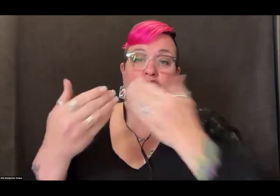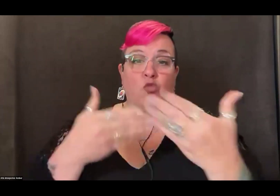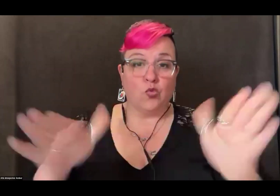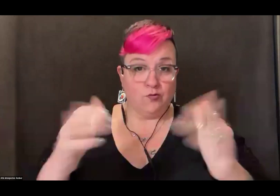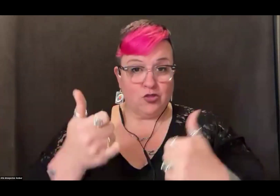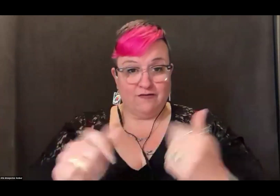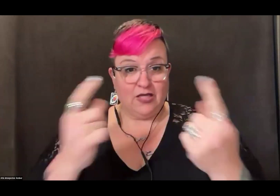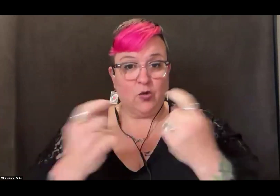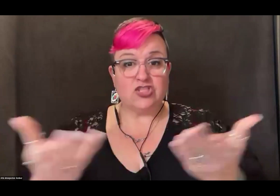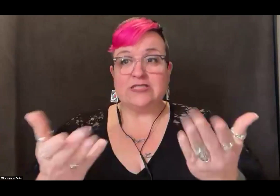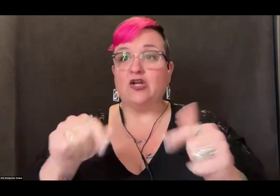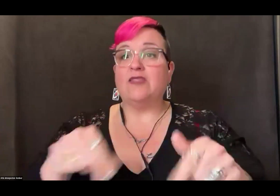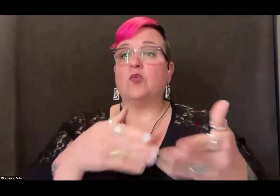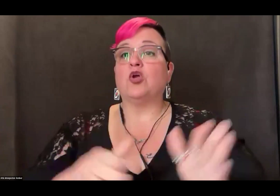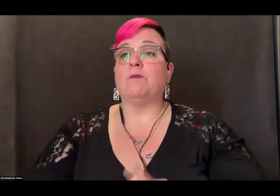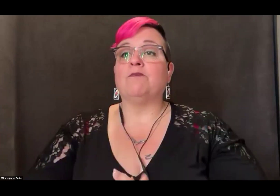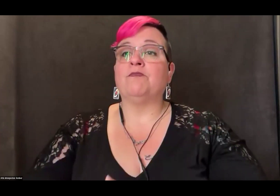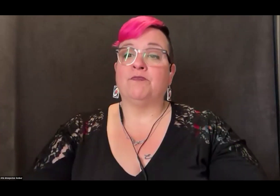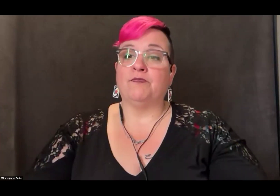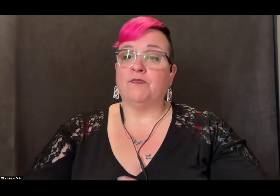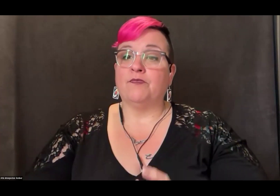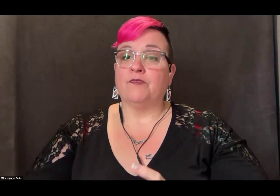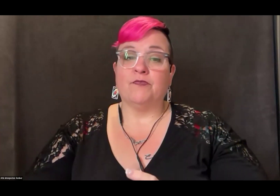anyone have any questions here in the room?